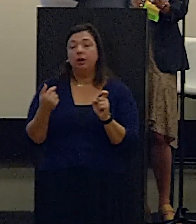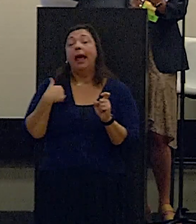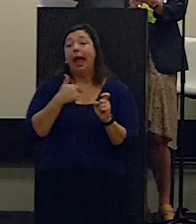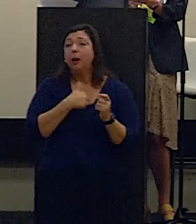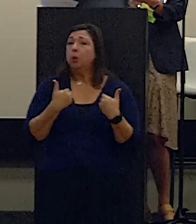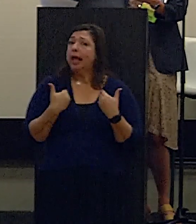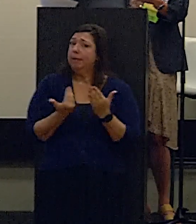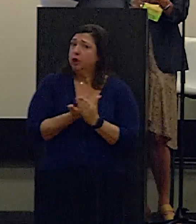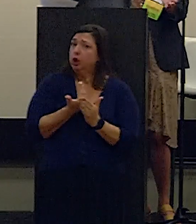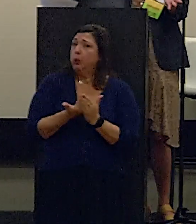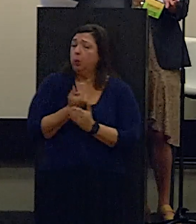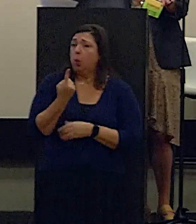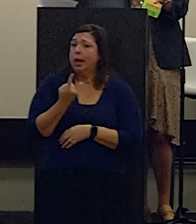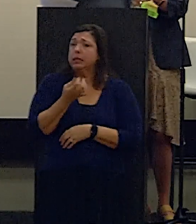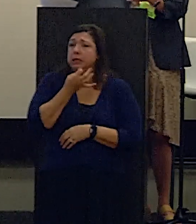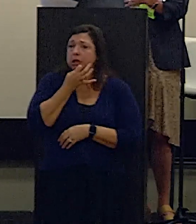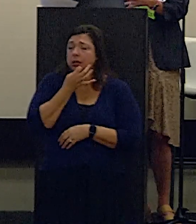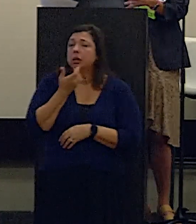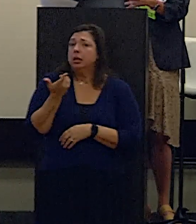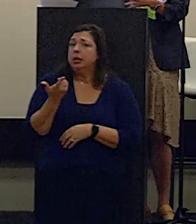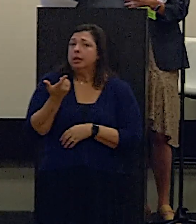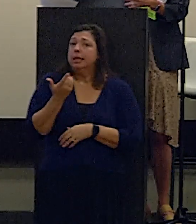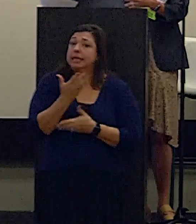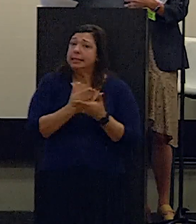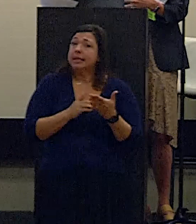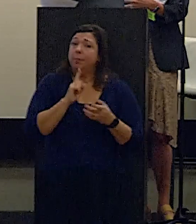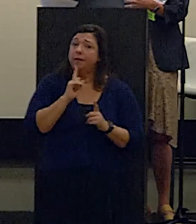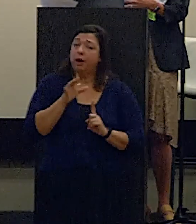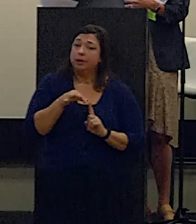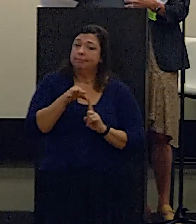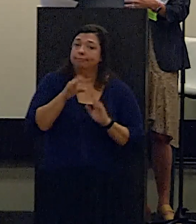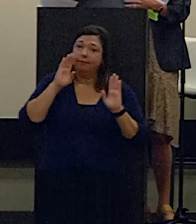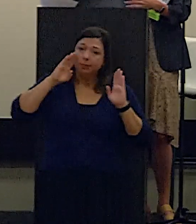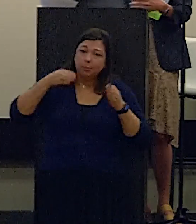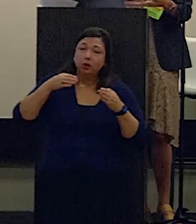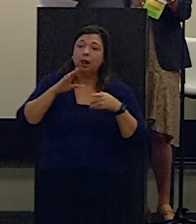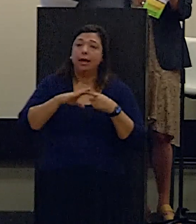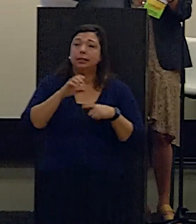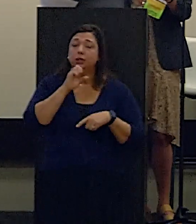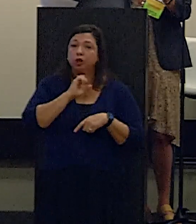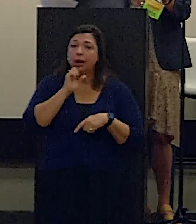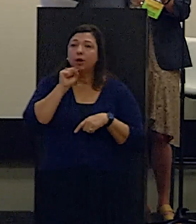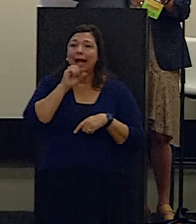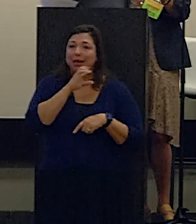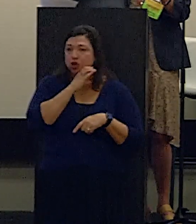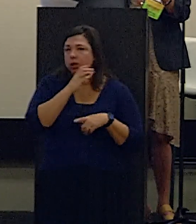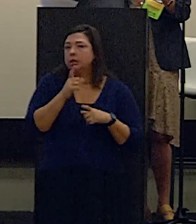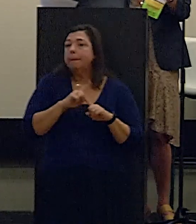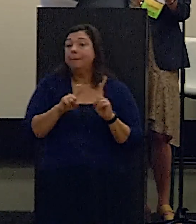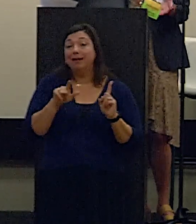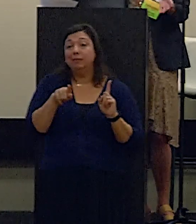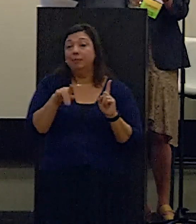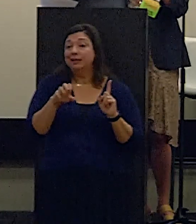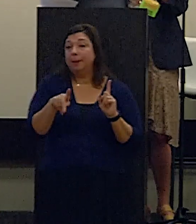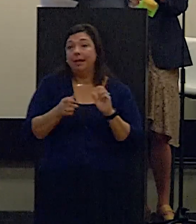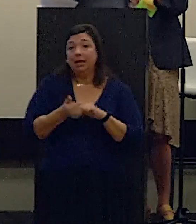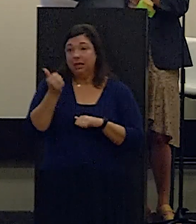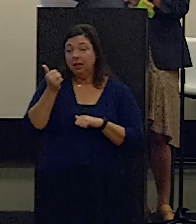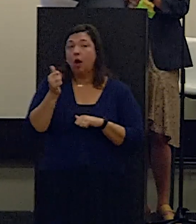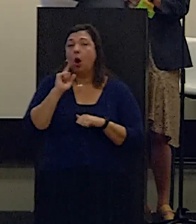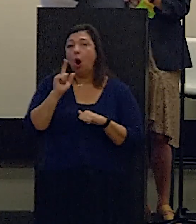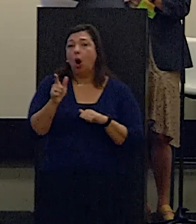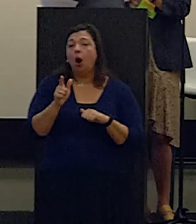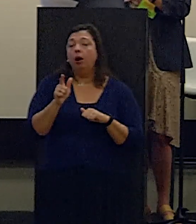got new ones coming out, and some of them are really specializing in geriatrics. So a lot of PCPs are